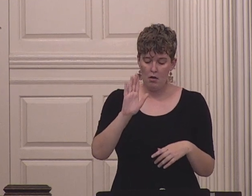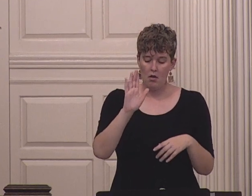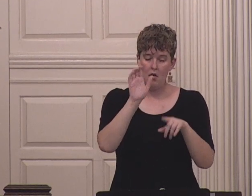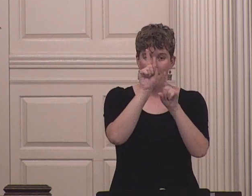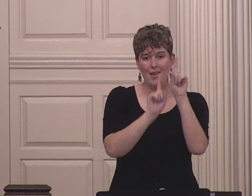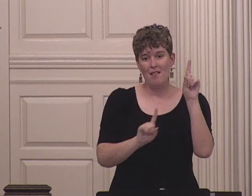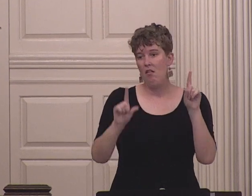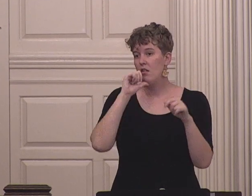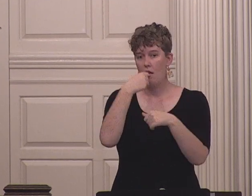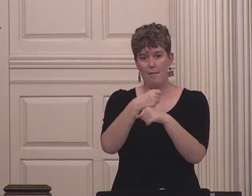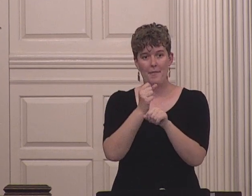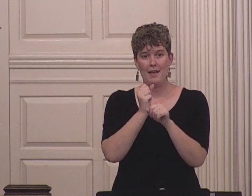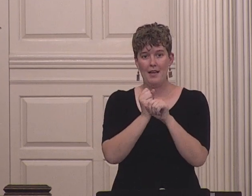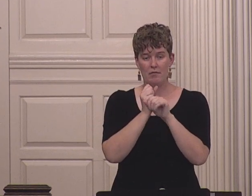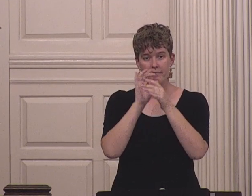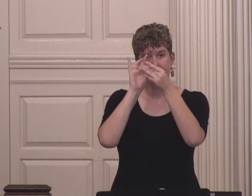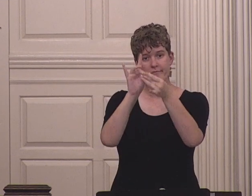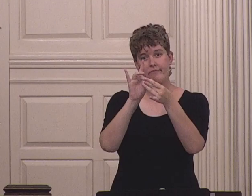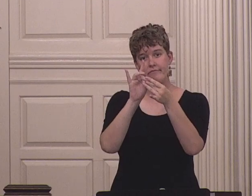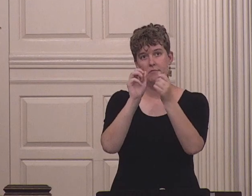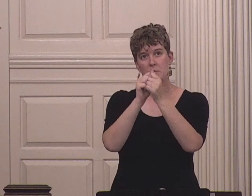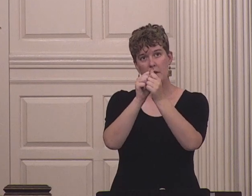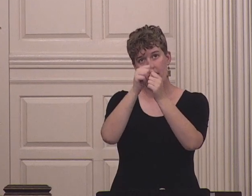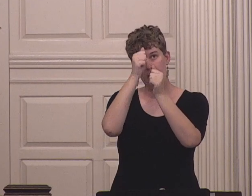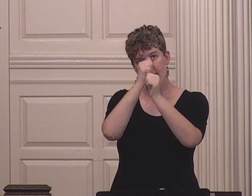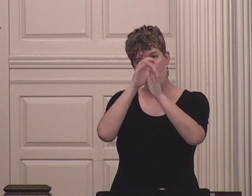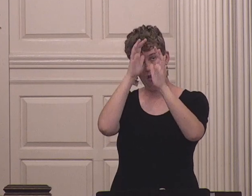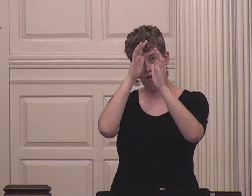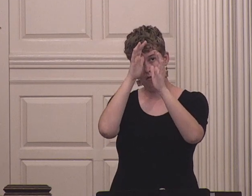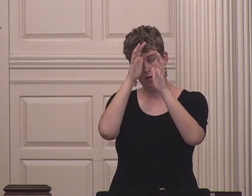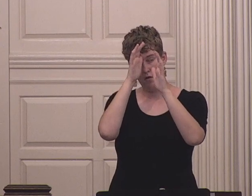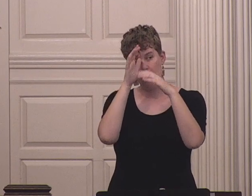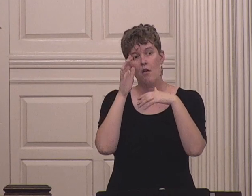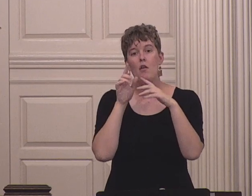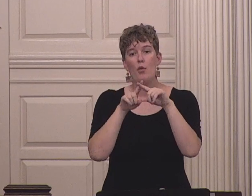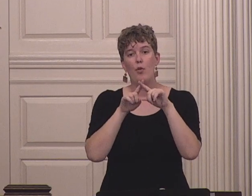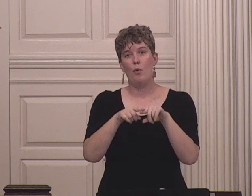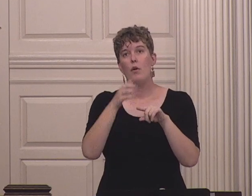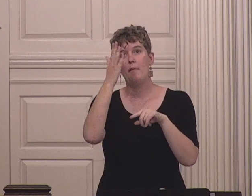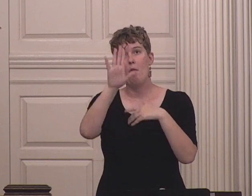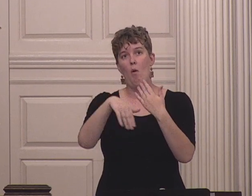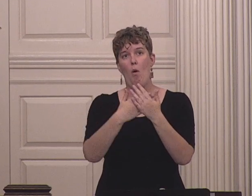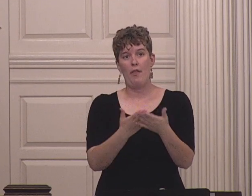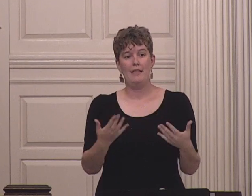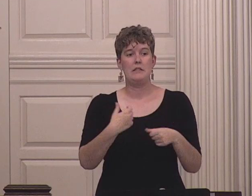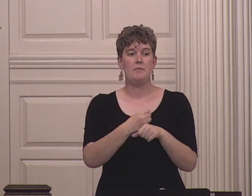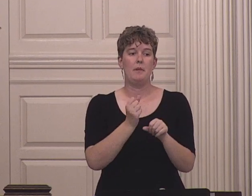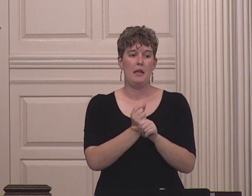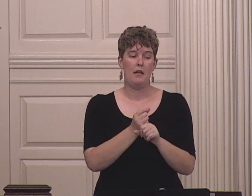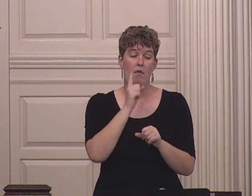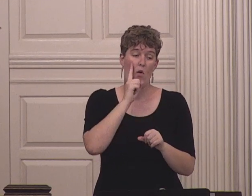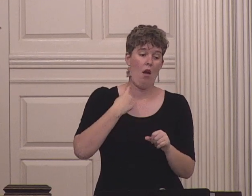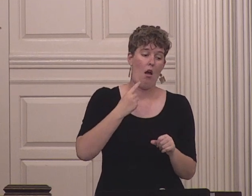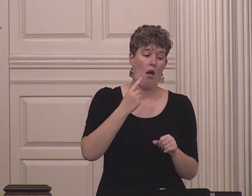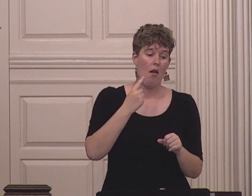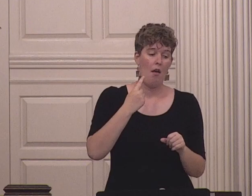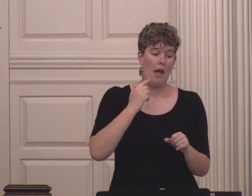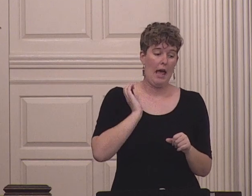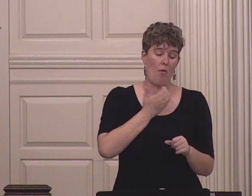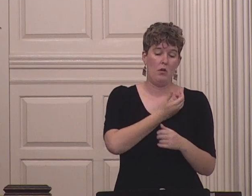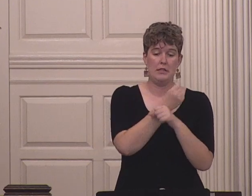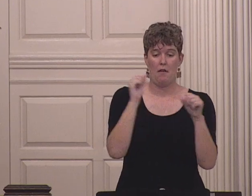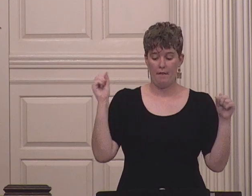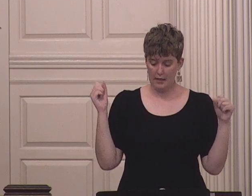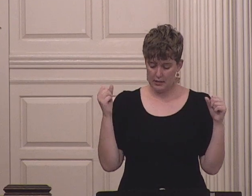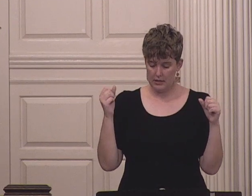not made, consubstantial with the Father. Through him all things we are made, for us men and for us